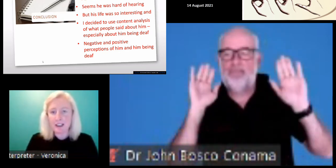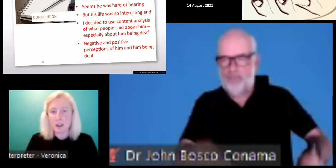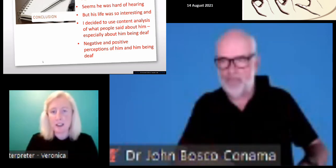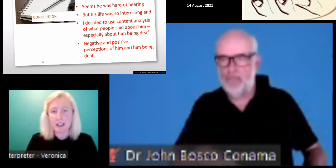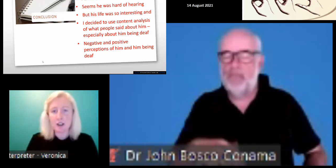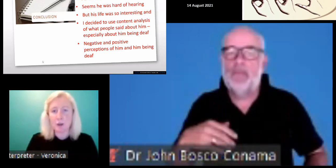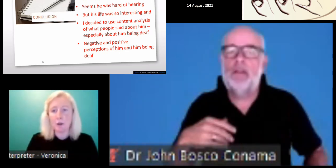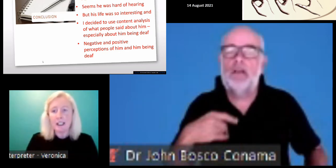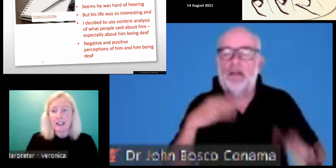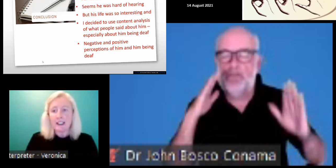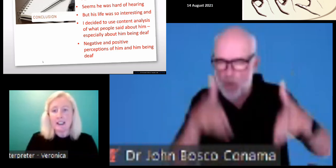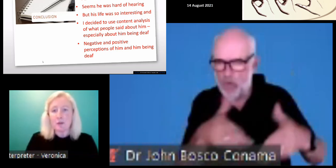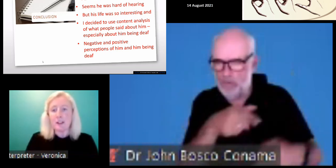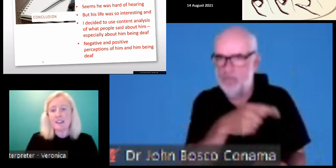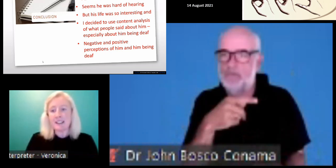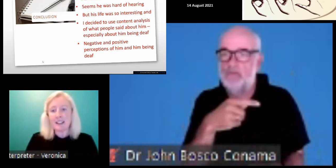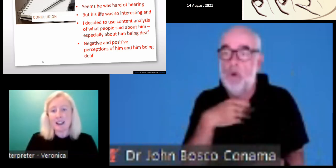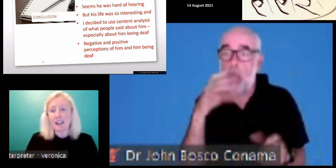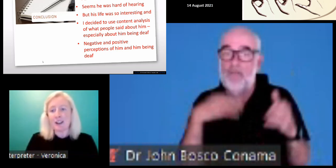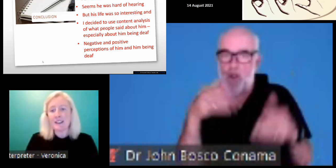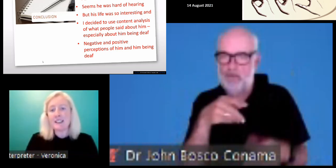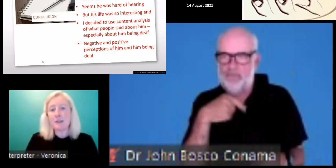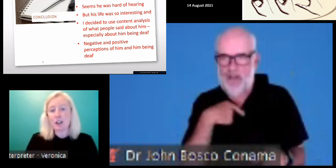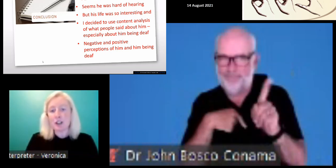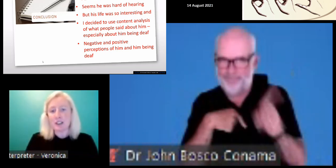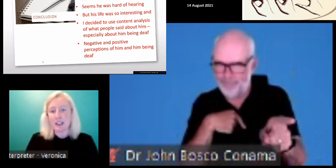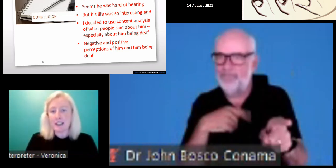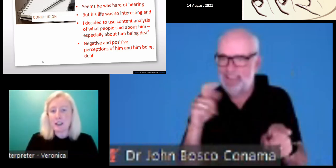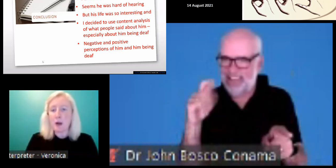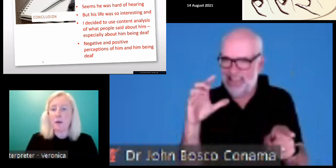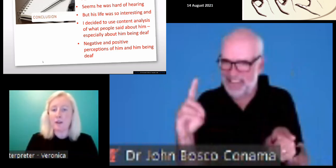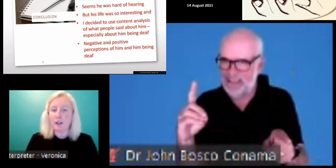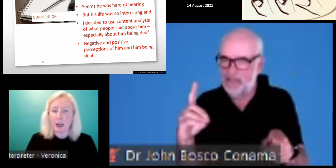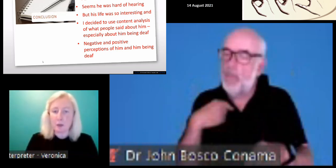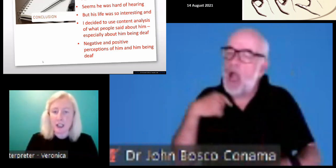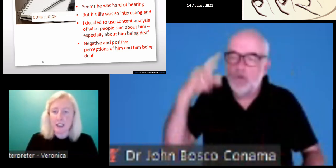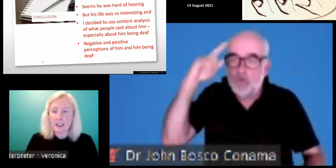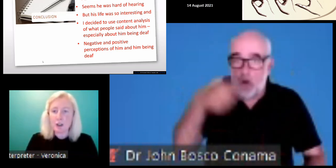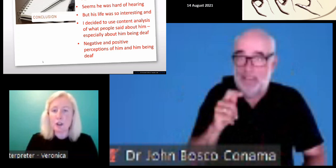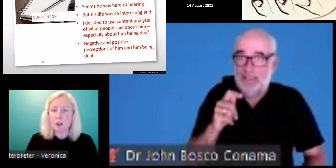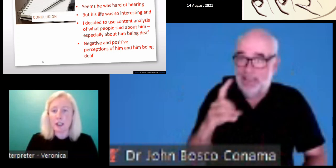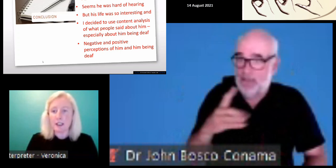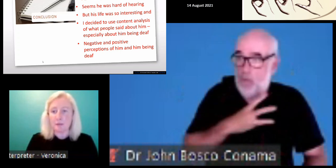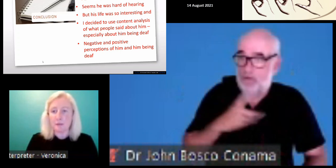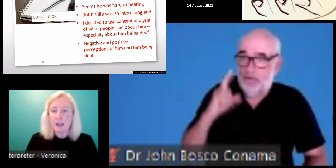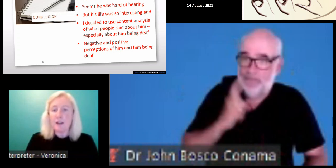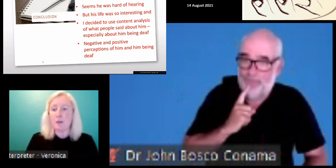and whatnot. So there are still deliberations on this. However, I will continue to look at him from